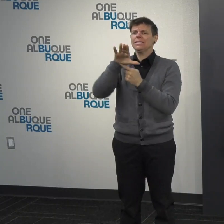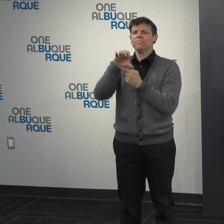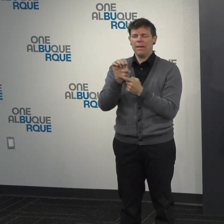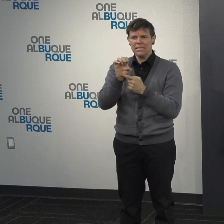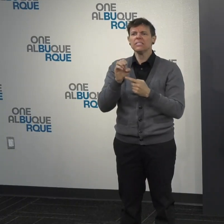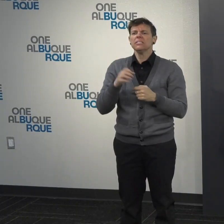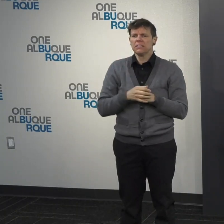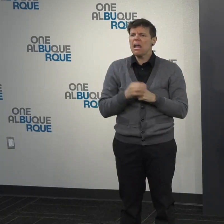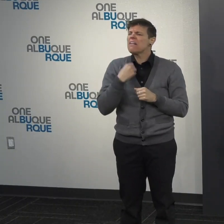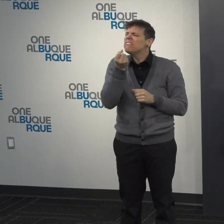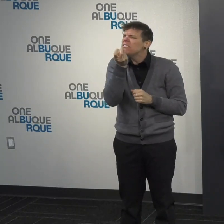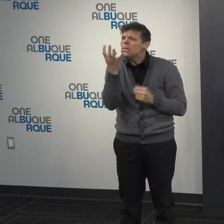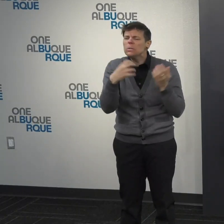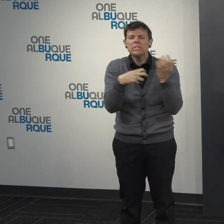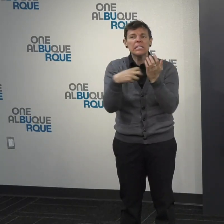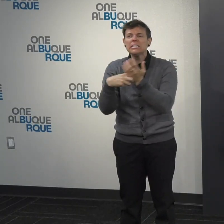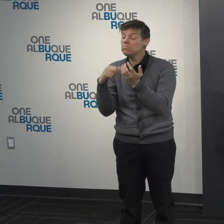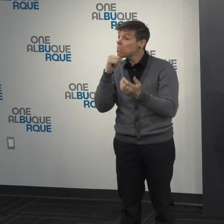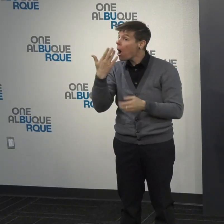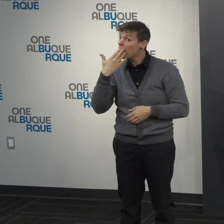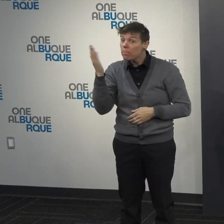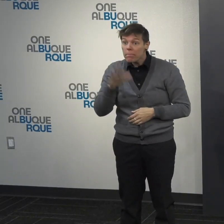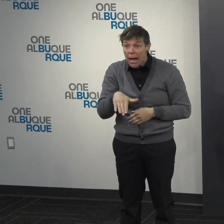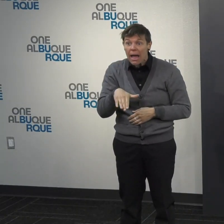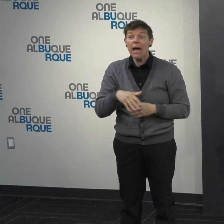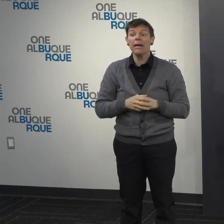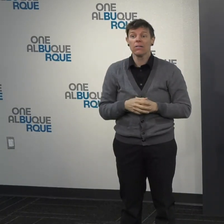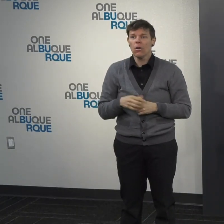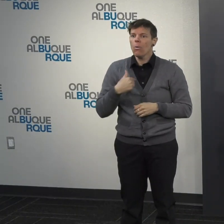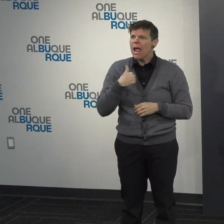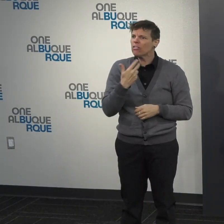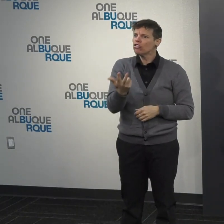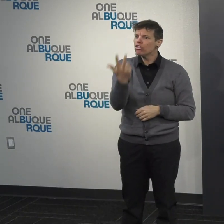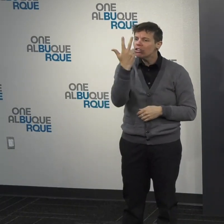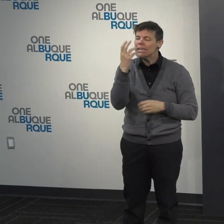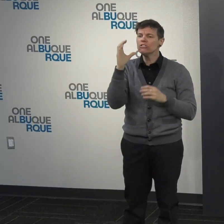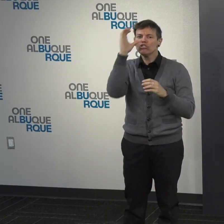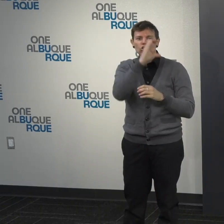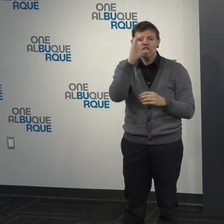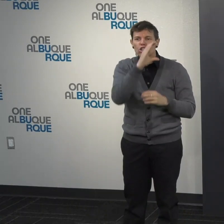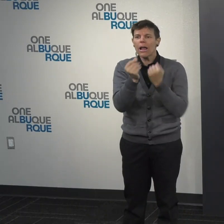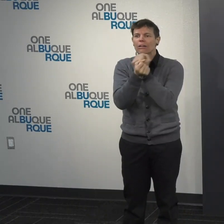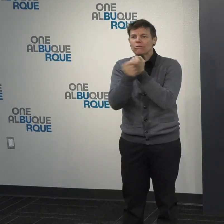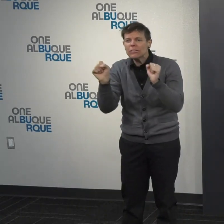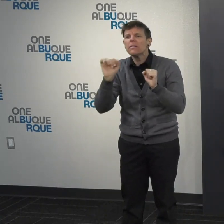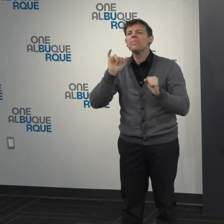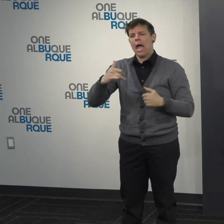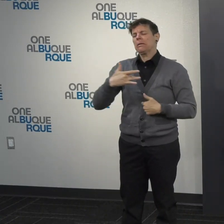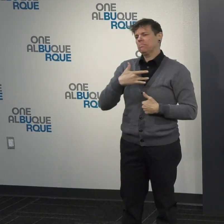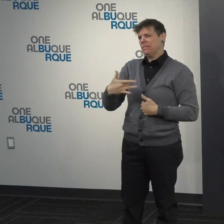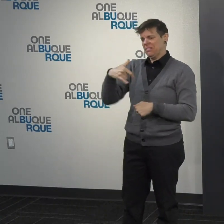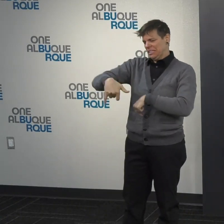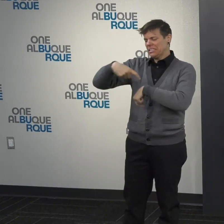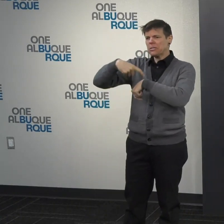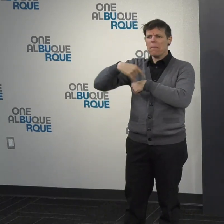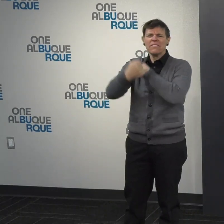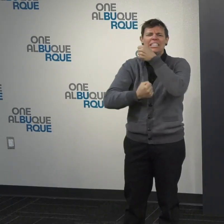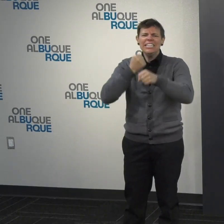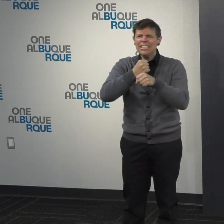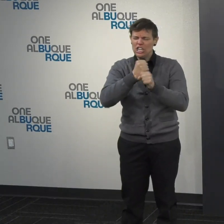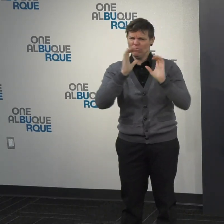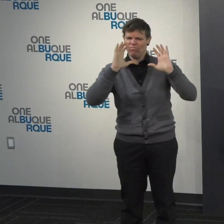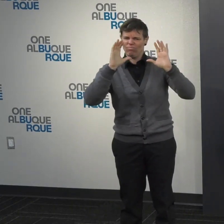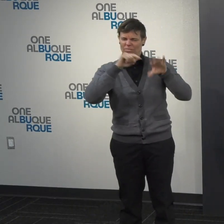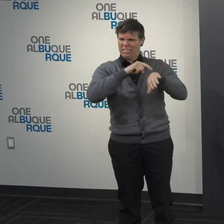all. We did respond to 3 search and rescue calls. So as a reminder, this is normal for this time of year, but also something we had to do again this